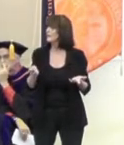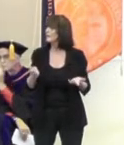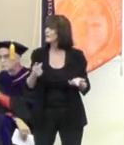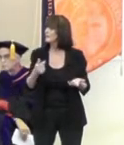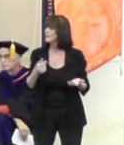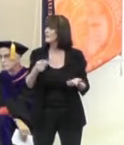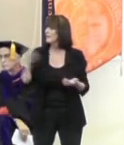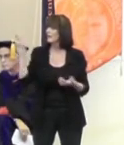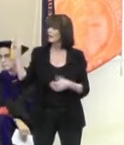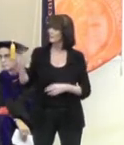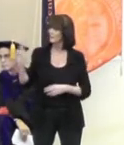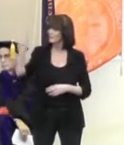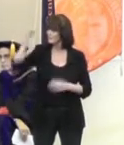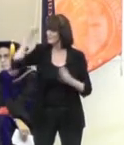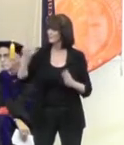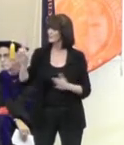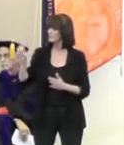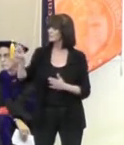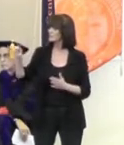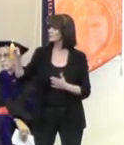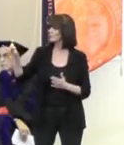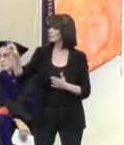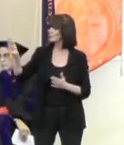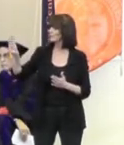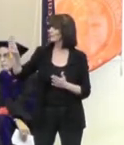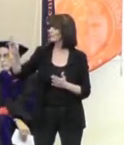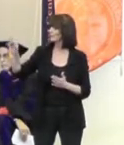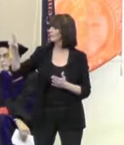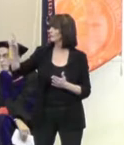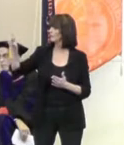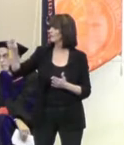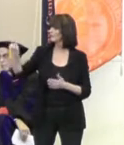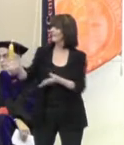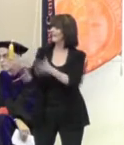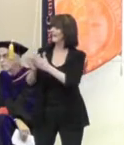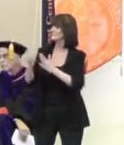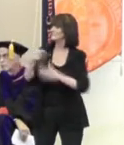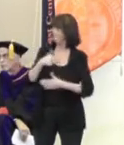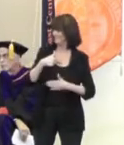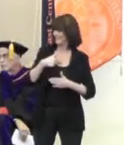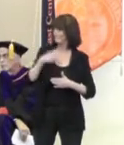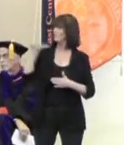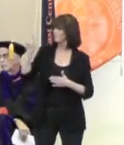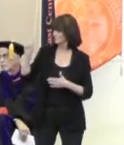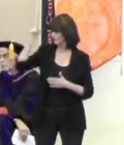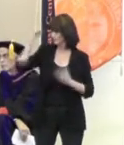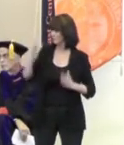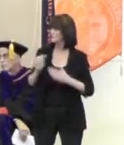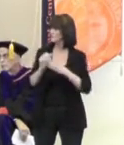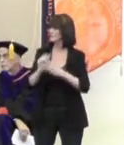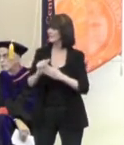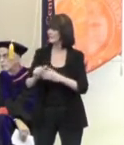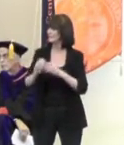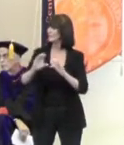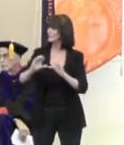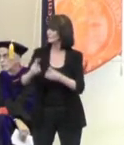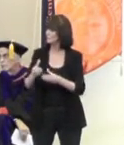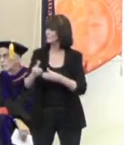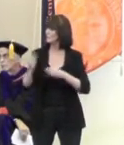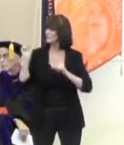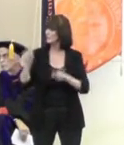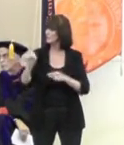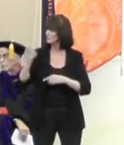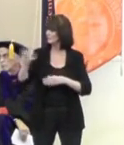a Republican governor, Dewey Bartlett, asked a Democratic lieutenant governor, George Nigh, to lead a delegation to go to the Carolinas to study whether